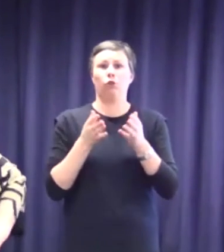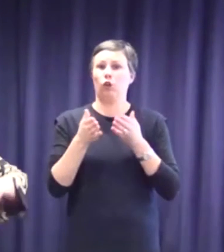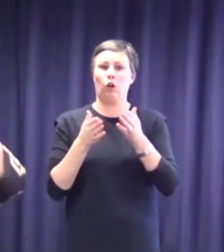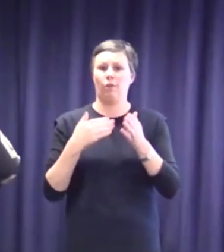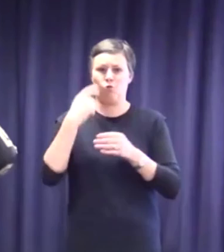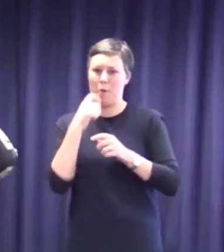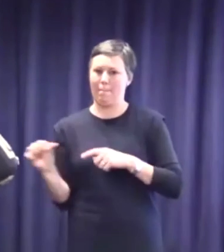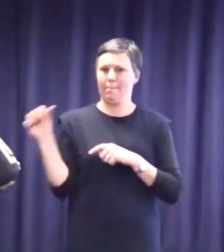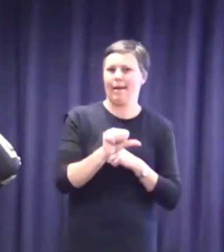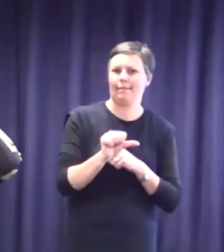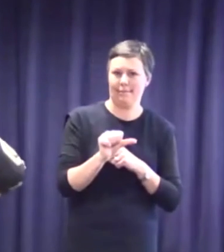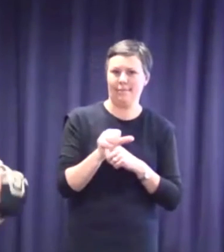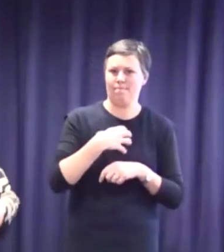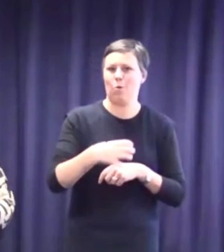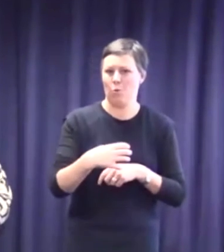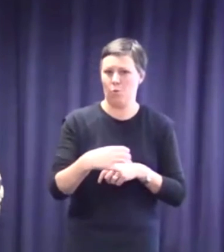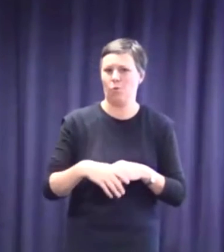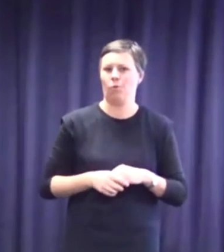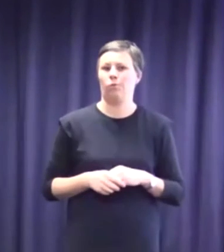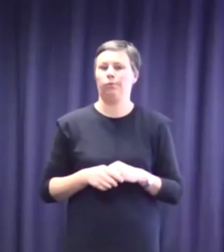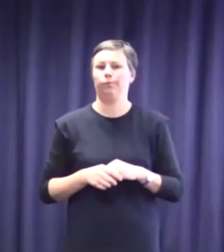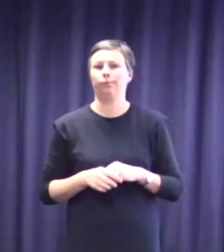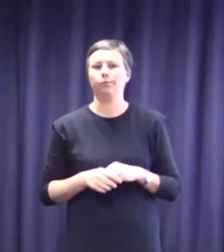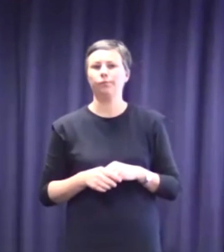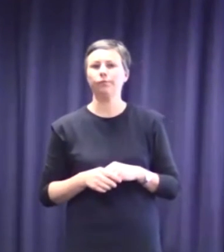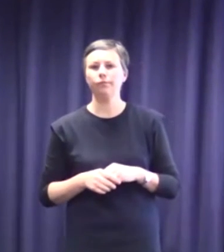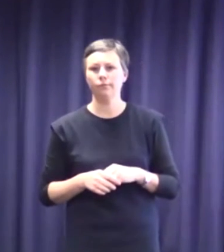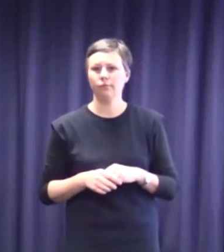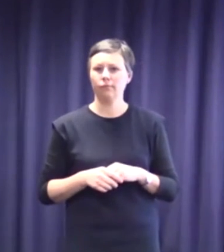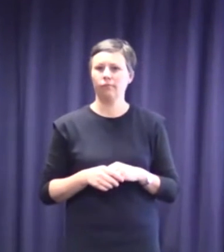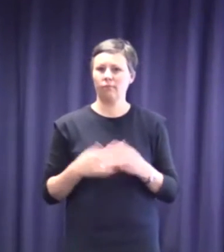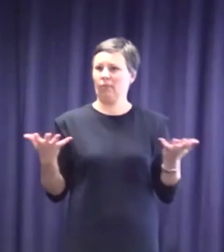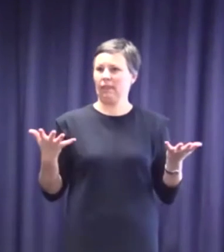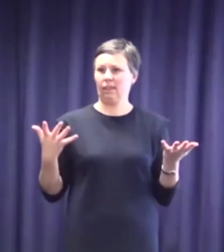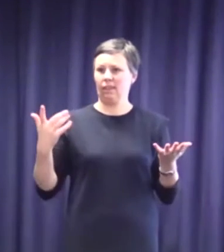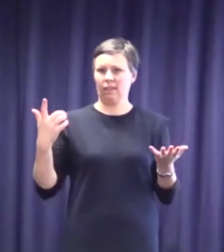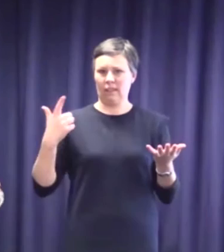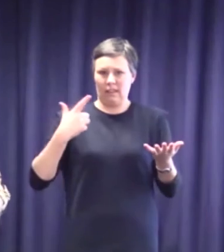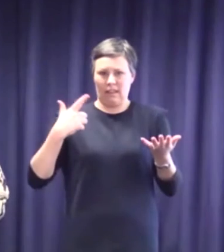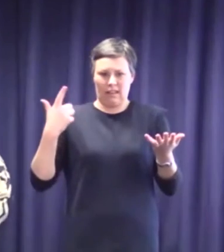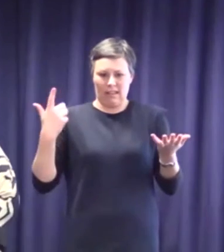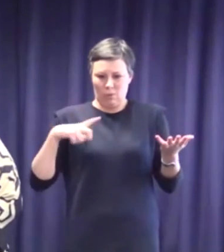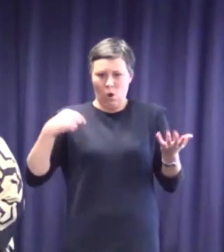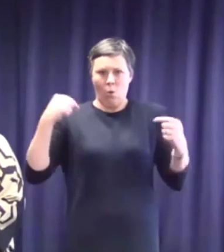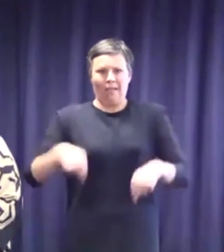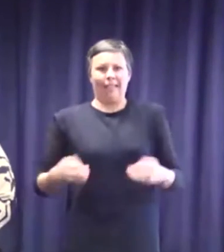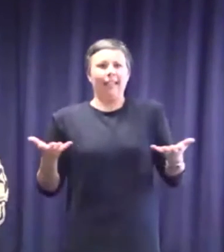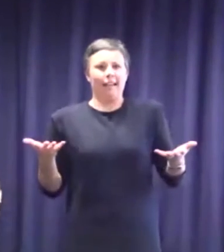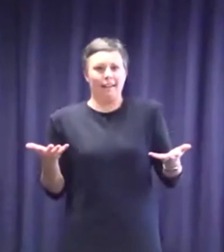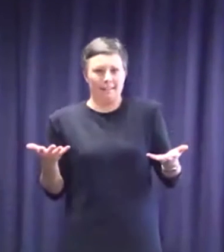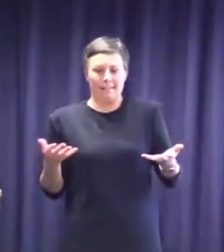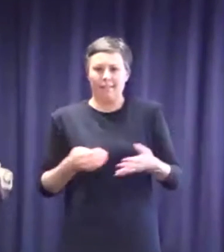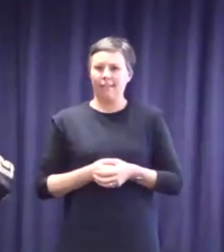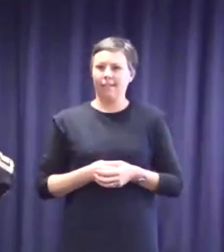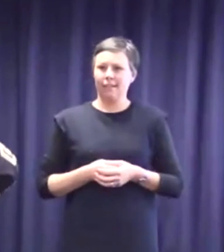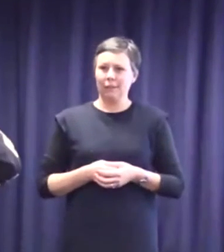community. Also, and this is what this is about. You know, we have